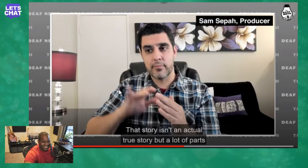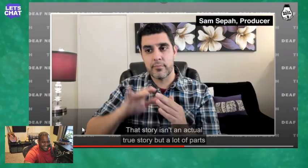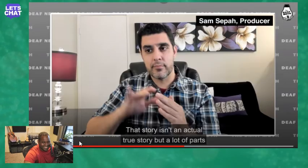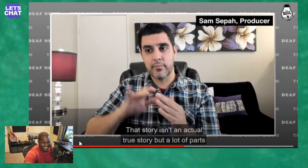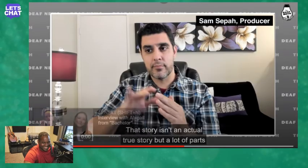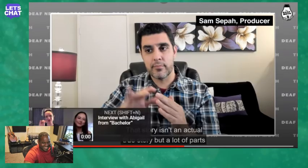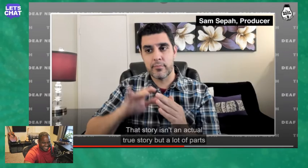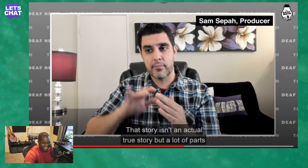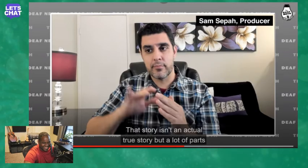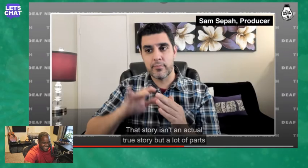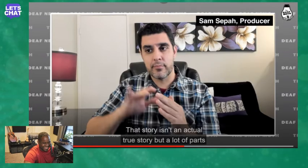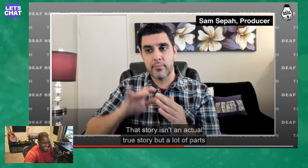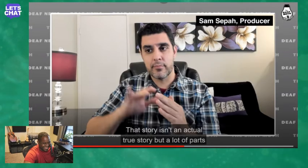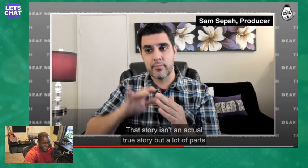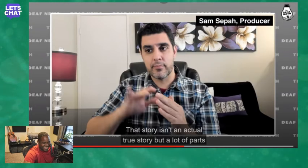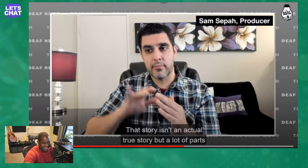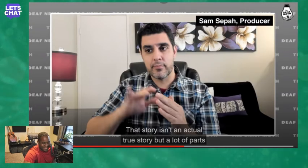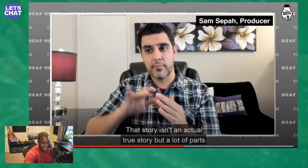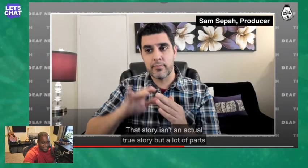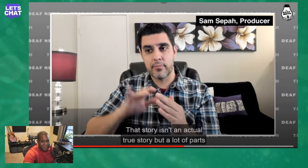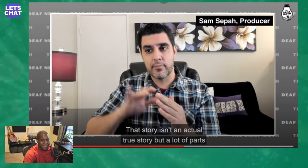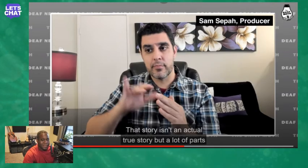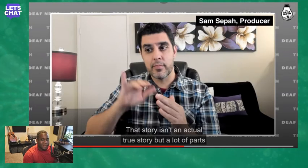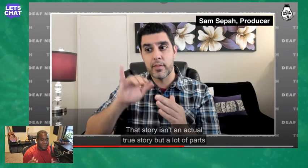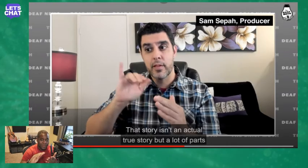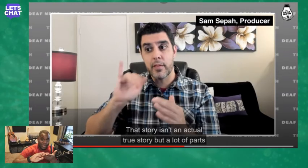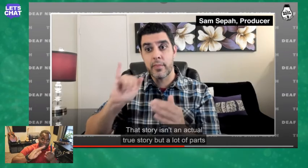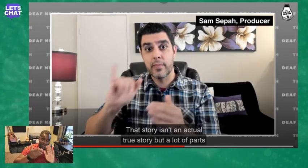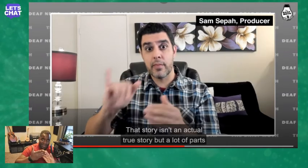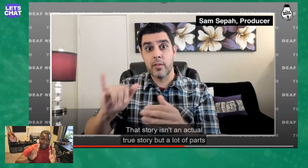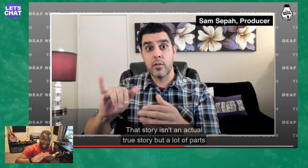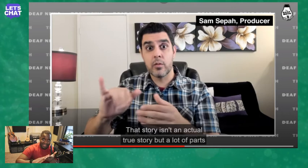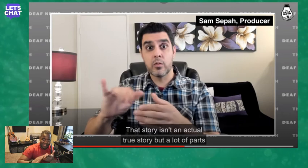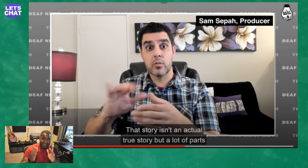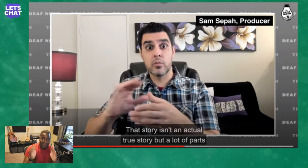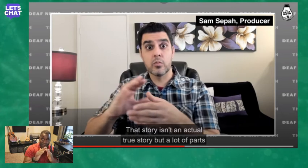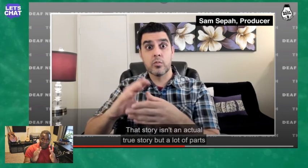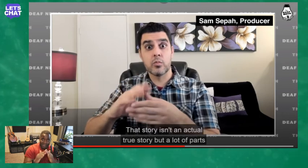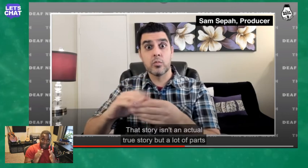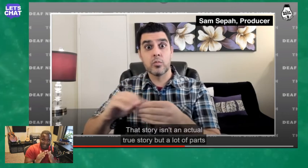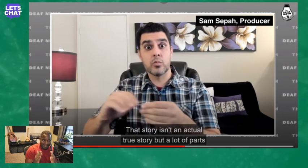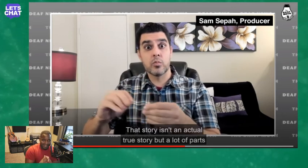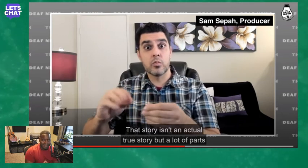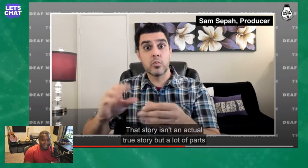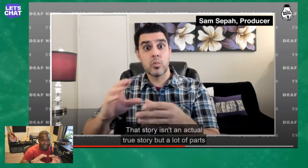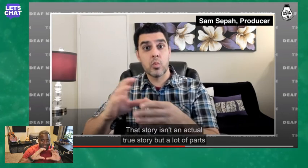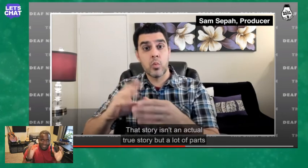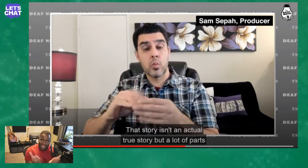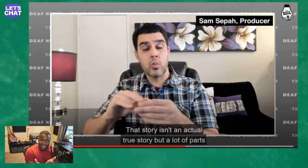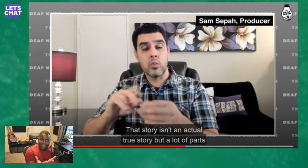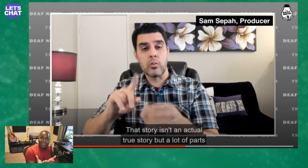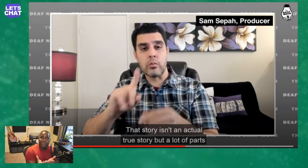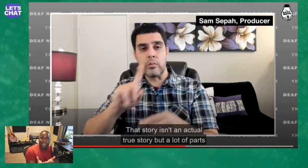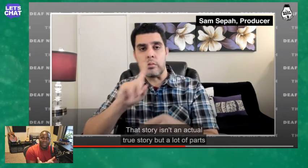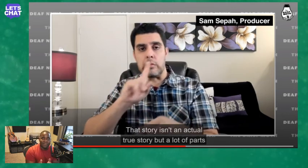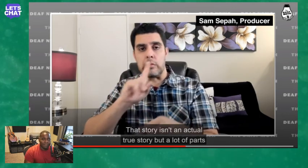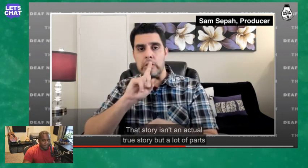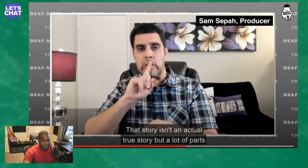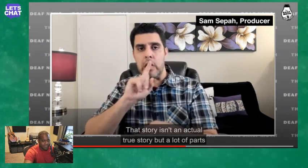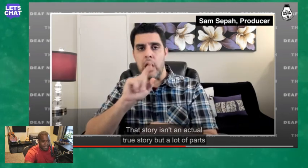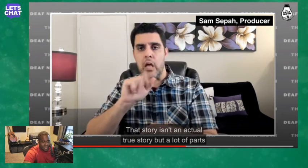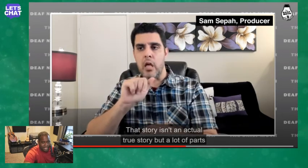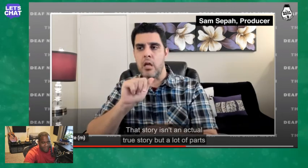I don't got time for ads. Okay, all right, let's continue. So you can do community like this or even like this. I guess this would mean